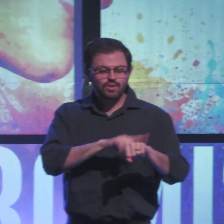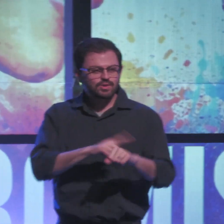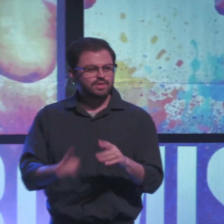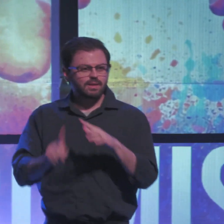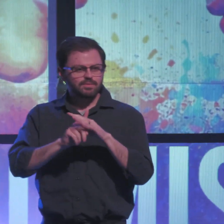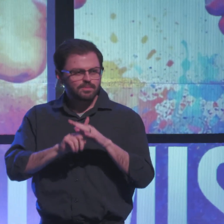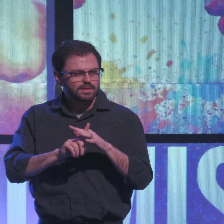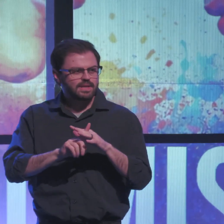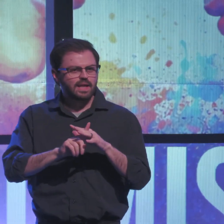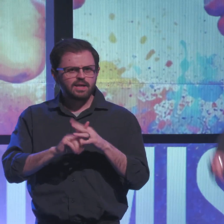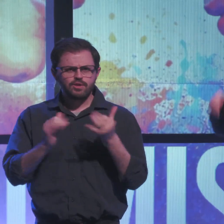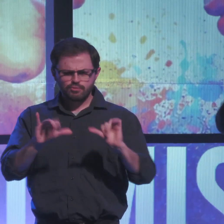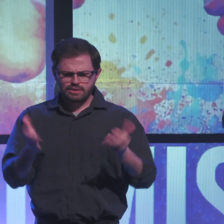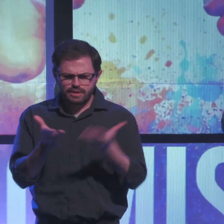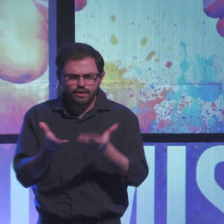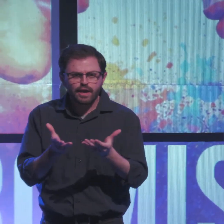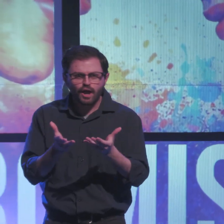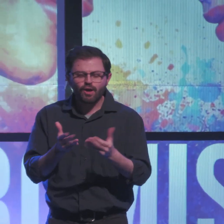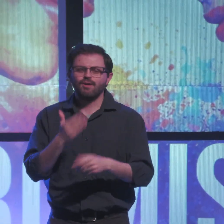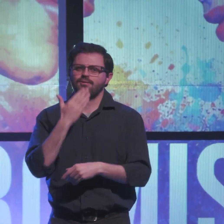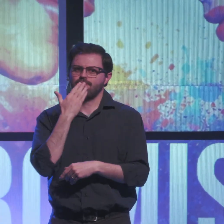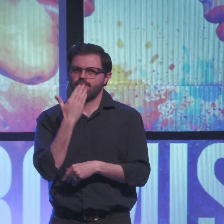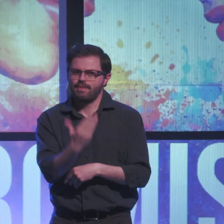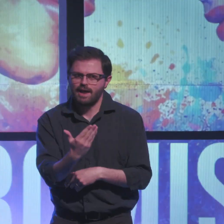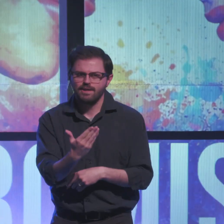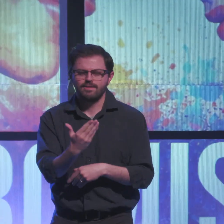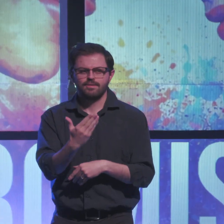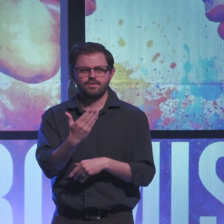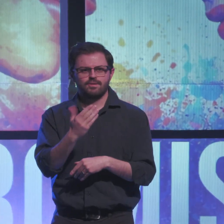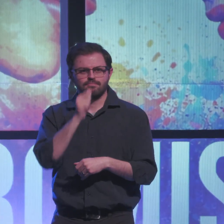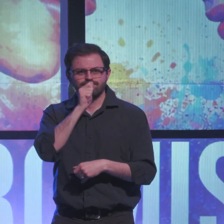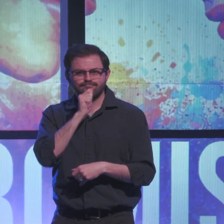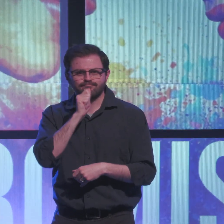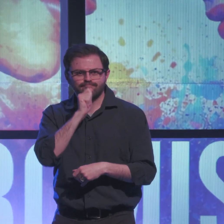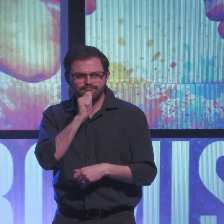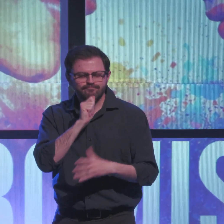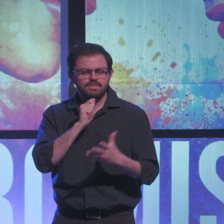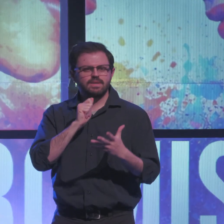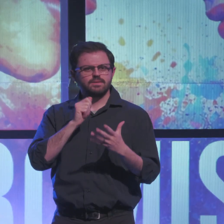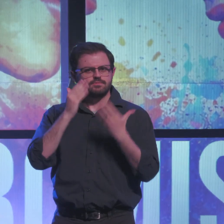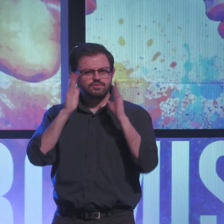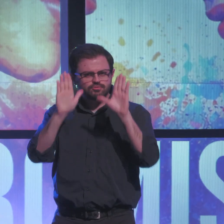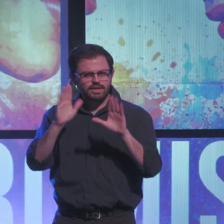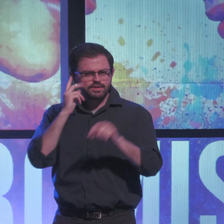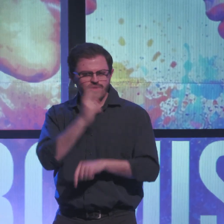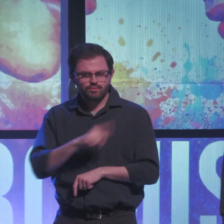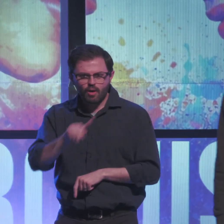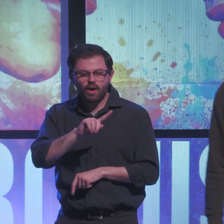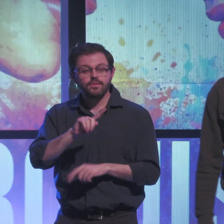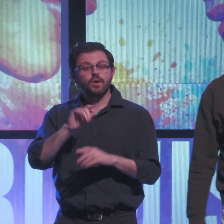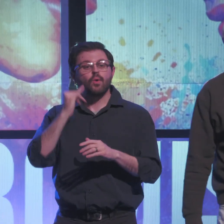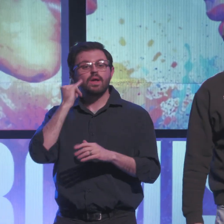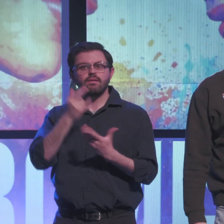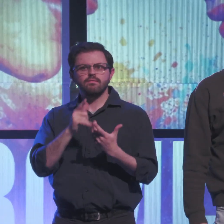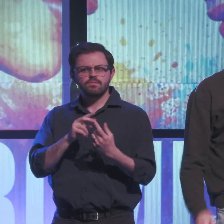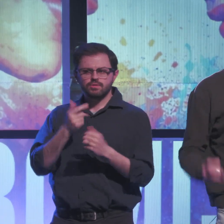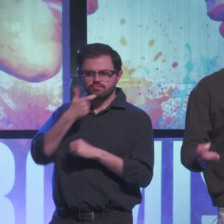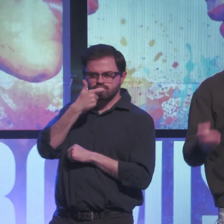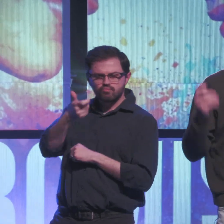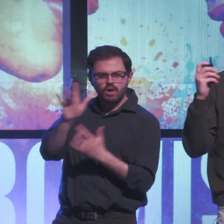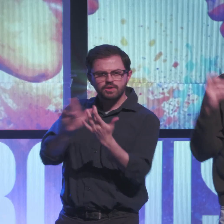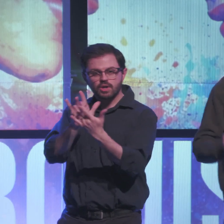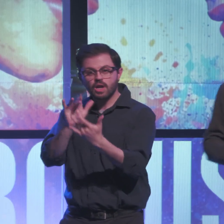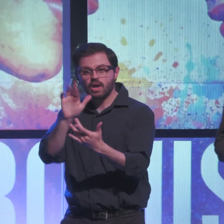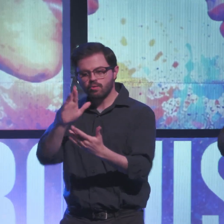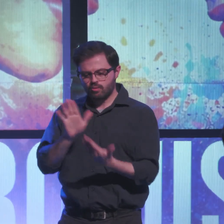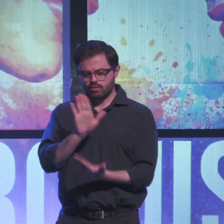through that. Lasting through it. It's good to see everybody today. If you're tuning in online, if you're here in the room and you're a guest,